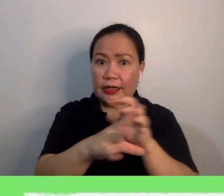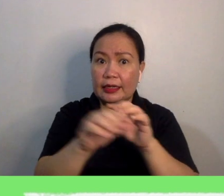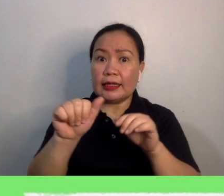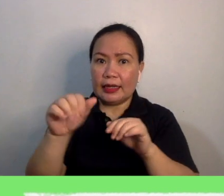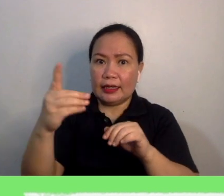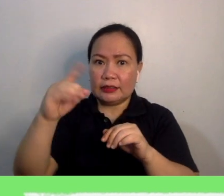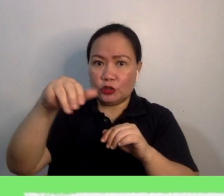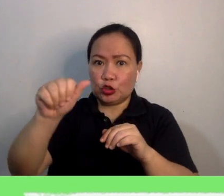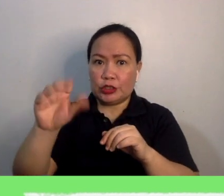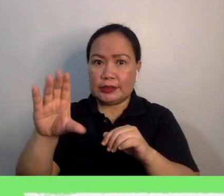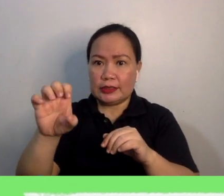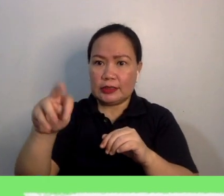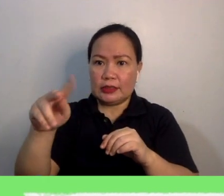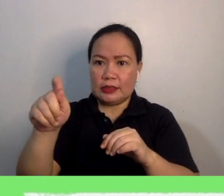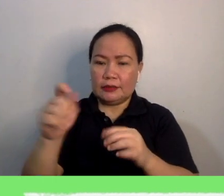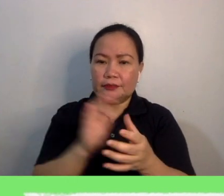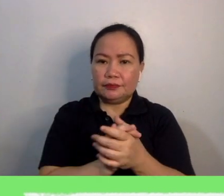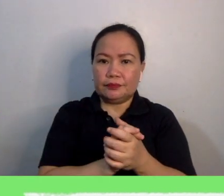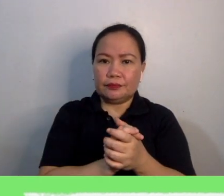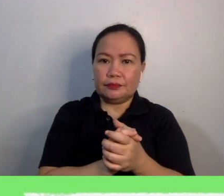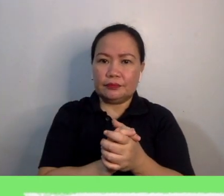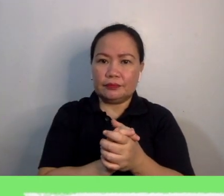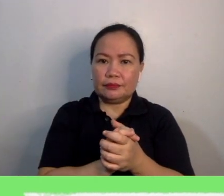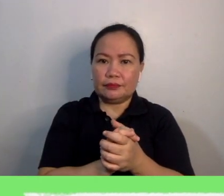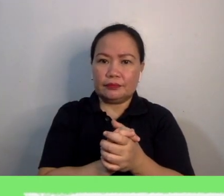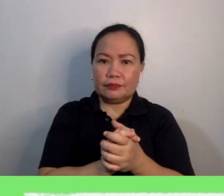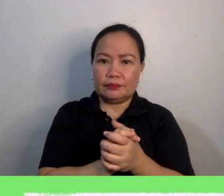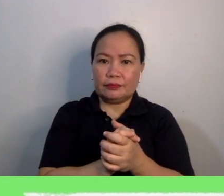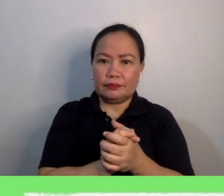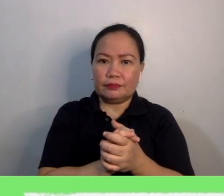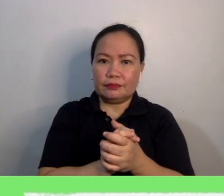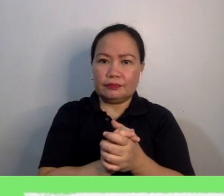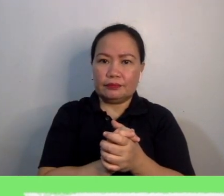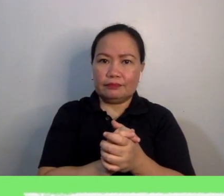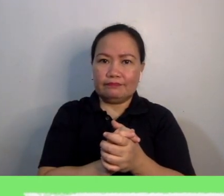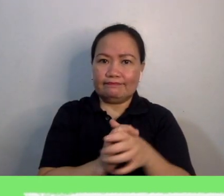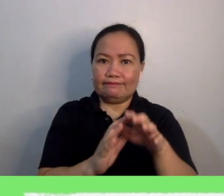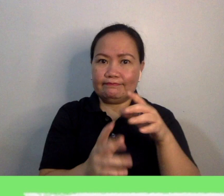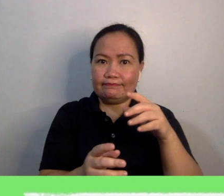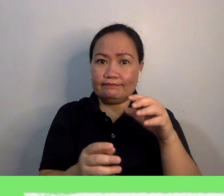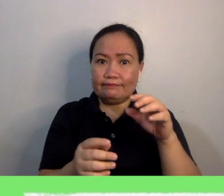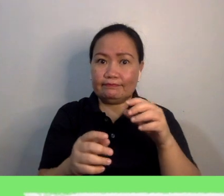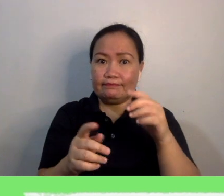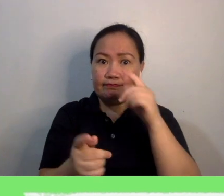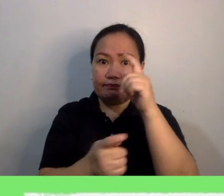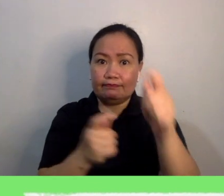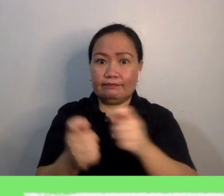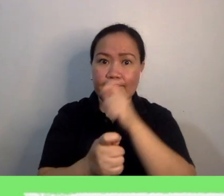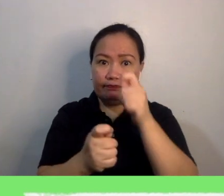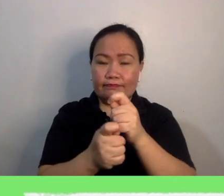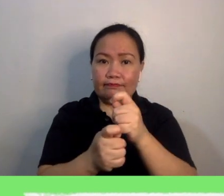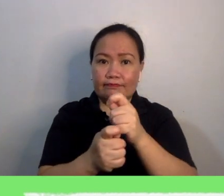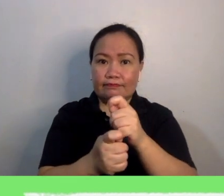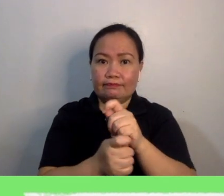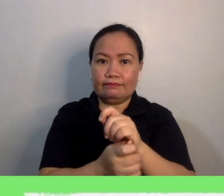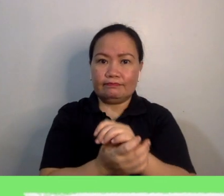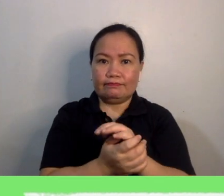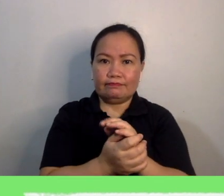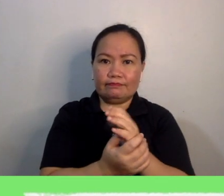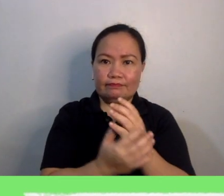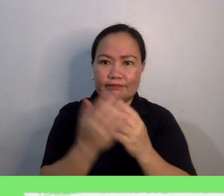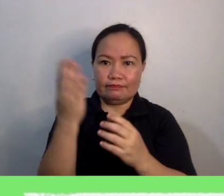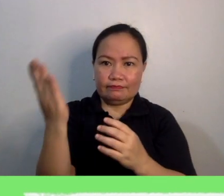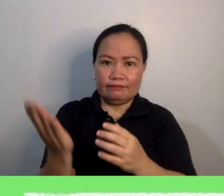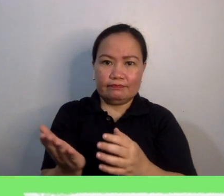angles. Okay, so this is 2, 4, 6, 8, 10, 15 items. Meron pa po tayong test 3.